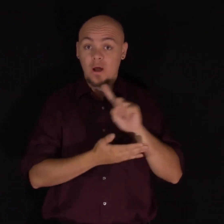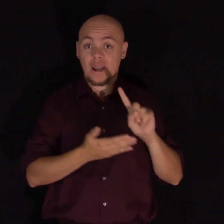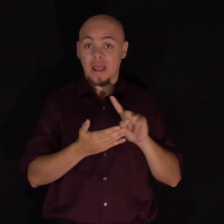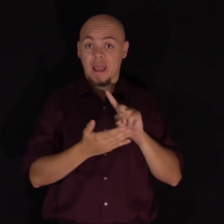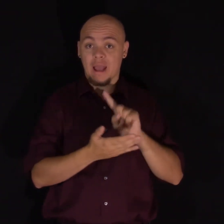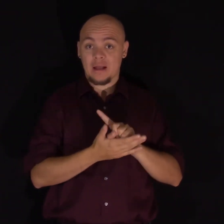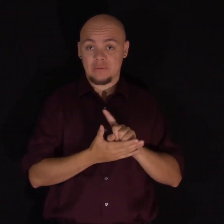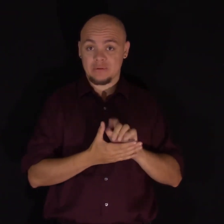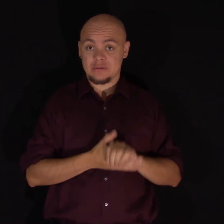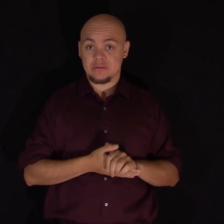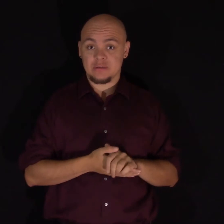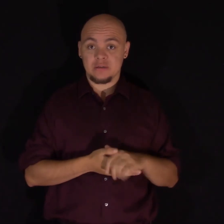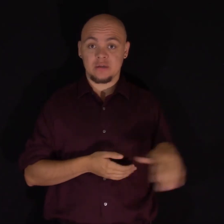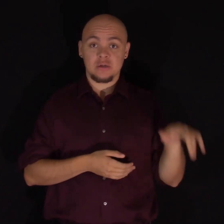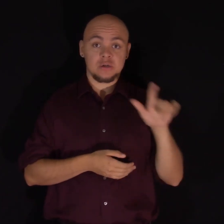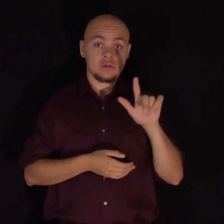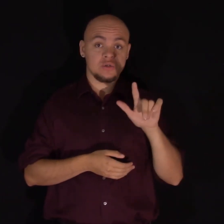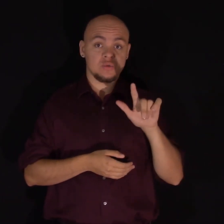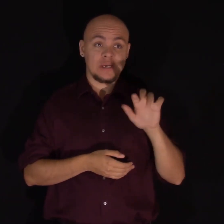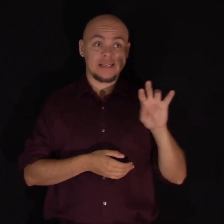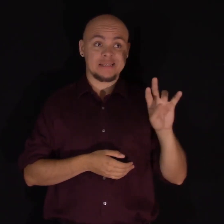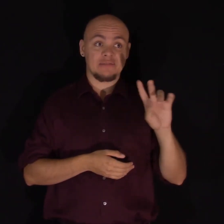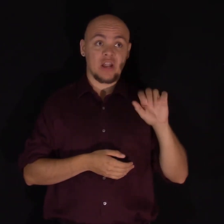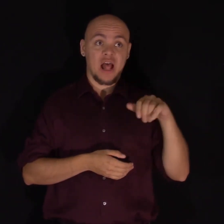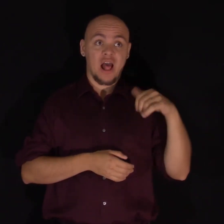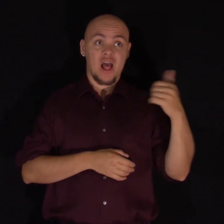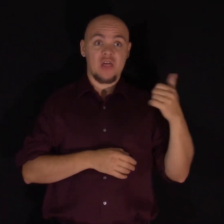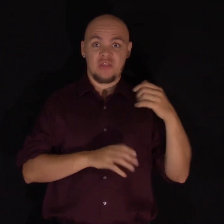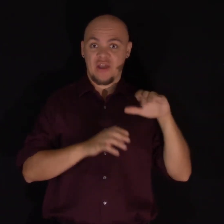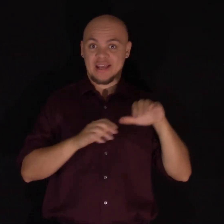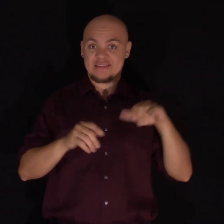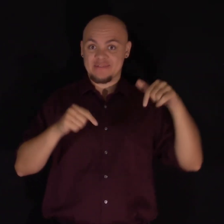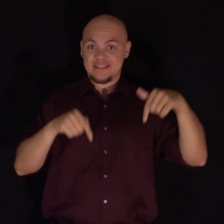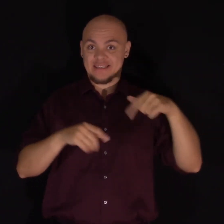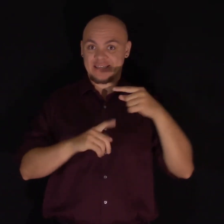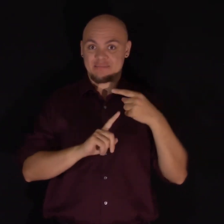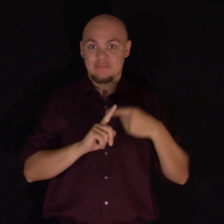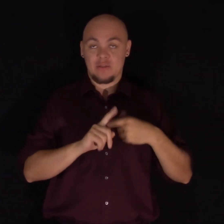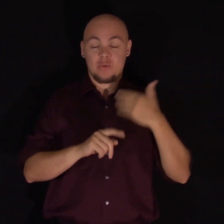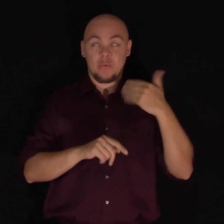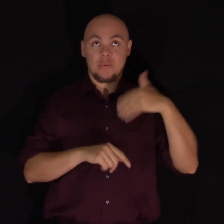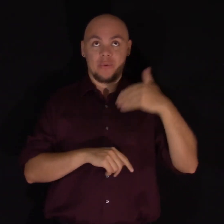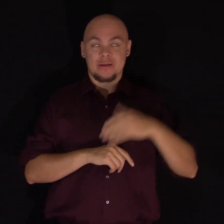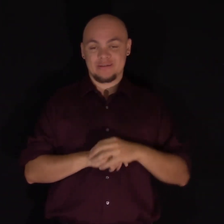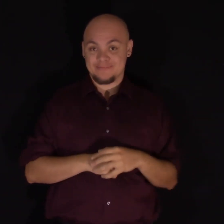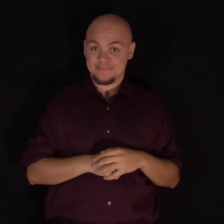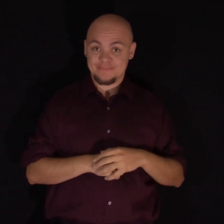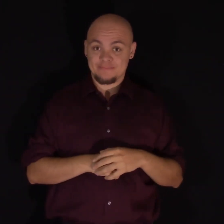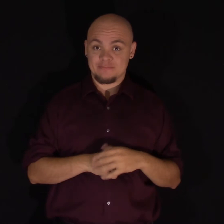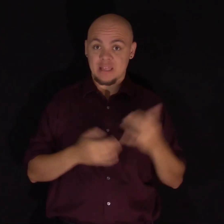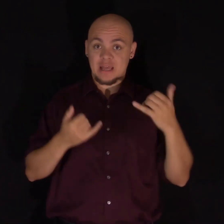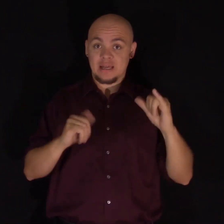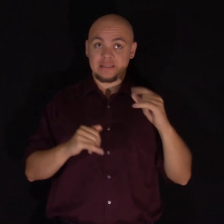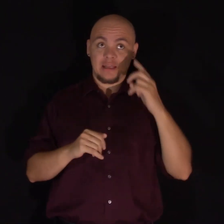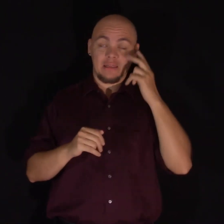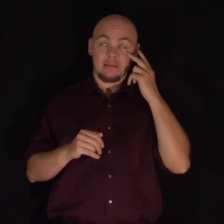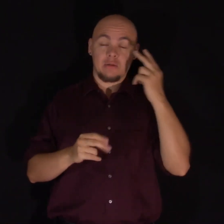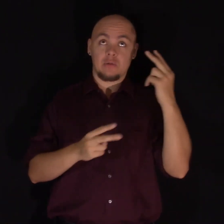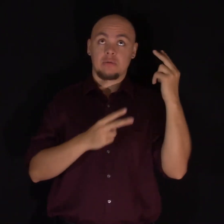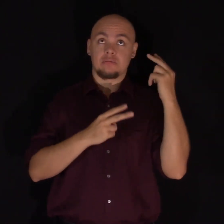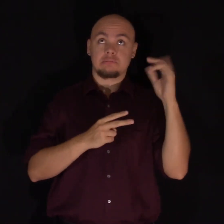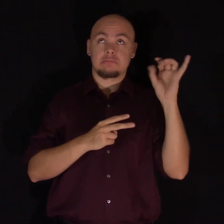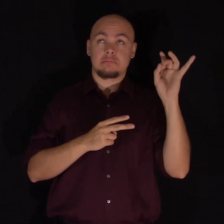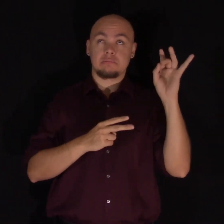And 27 other activities this month. Jeez. I still think back. But